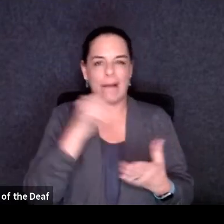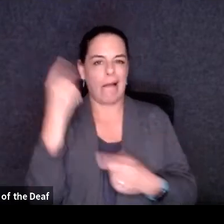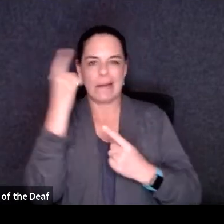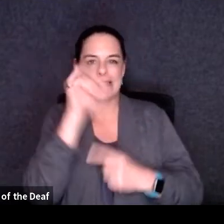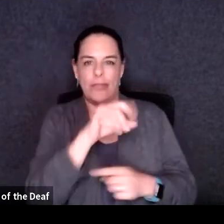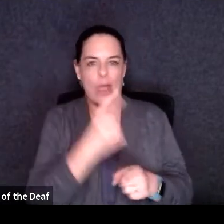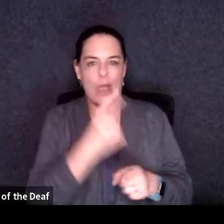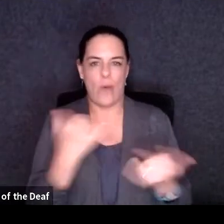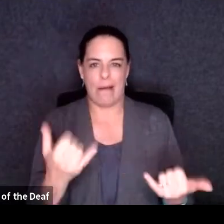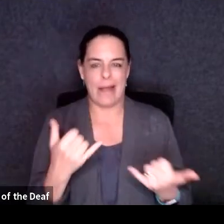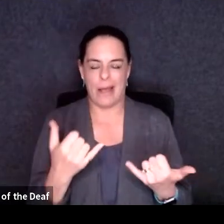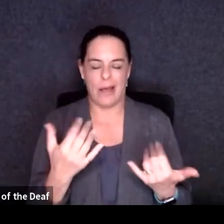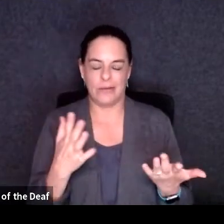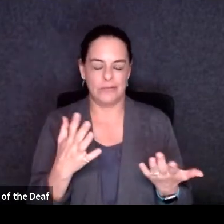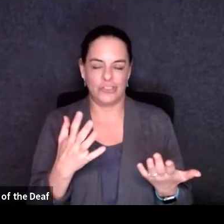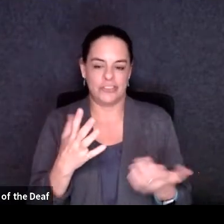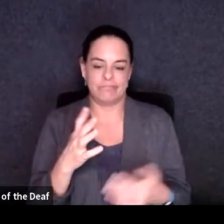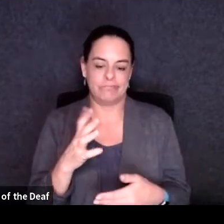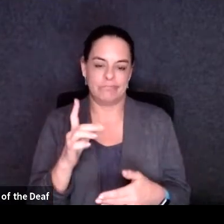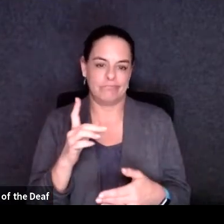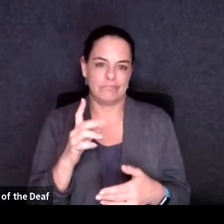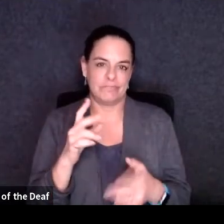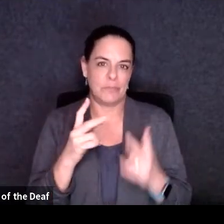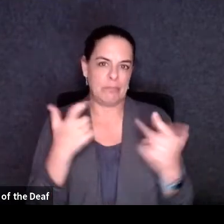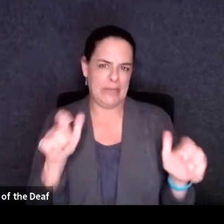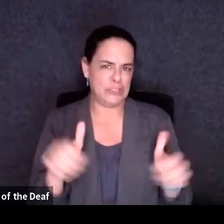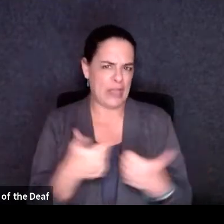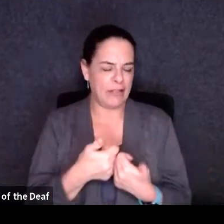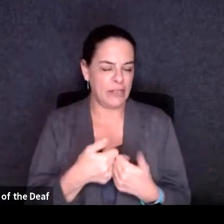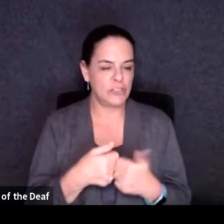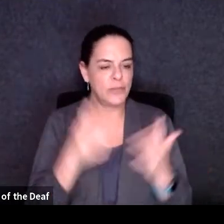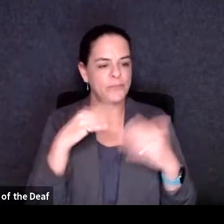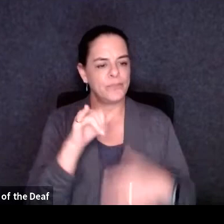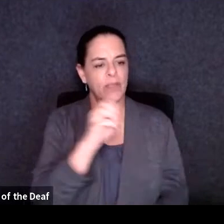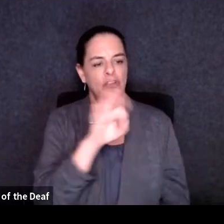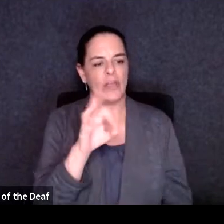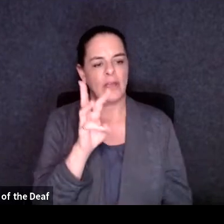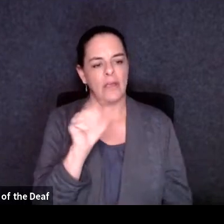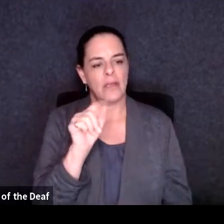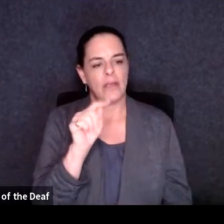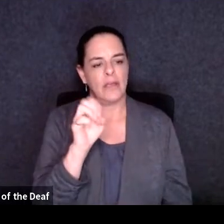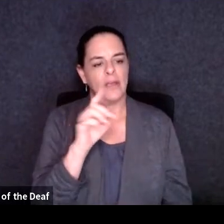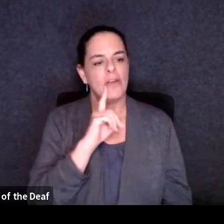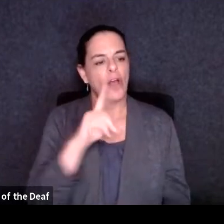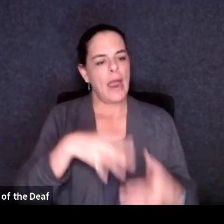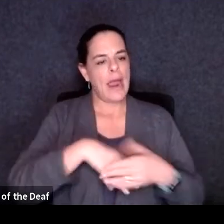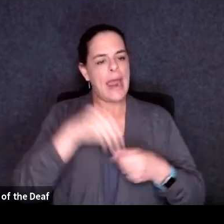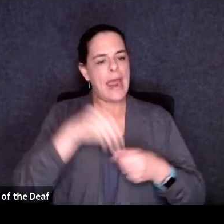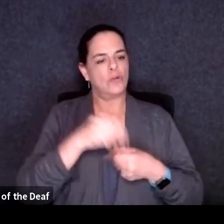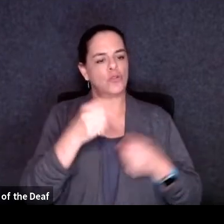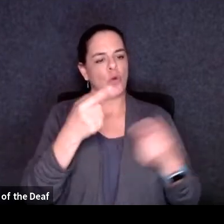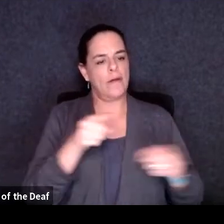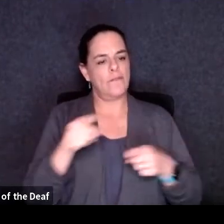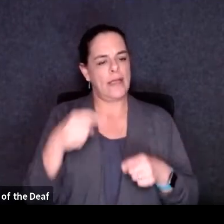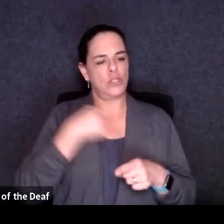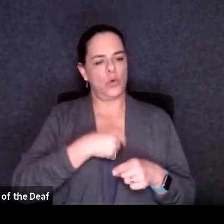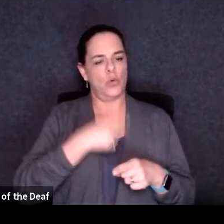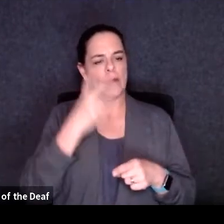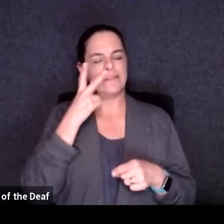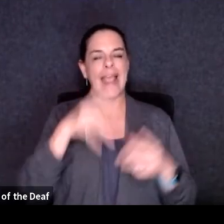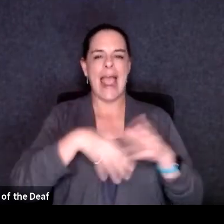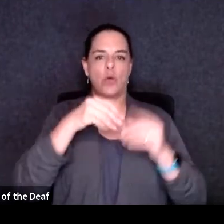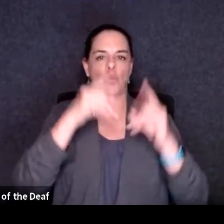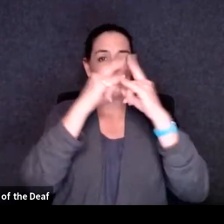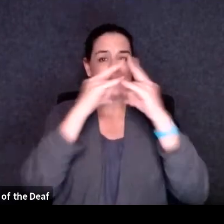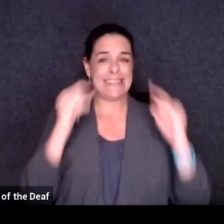Just logistically, it's very, very challenging. From Jeff with WATE, are outdoor tents we've seen around town for restaurant dining